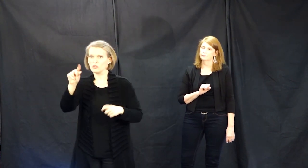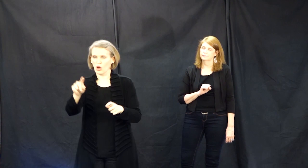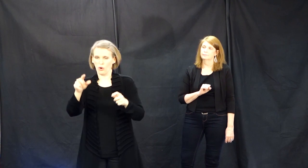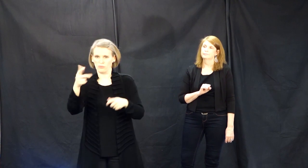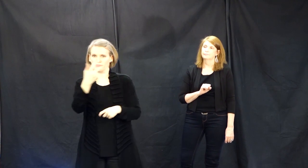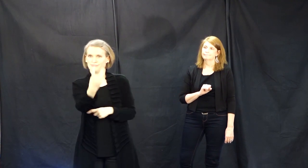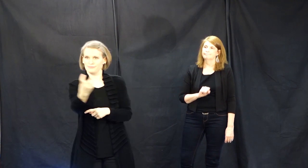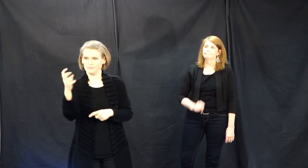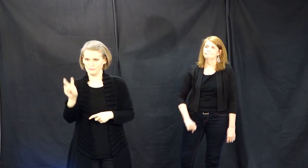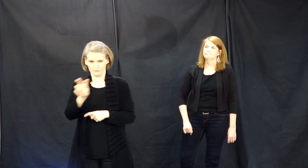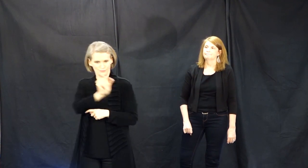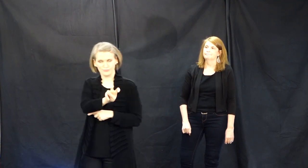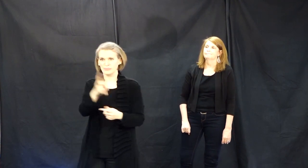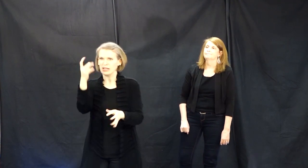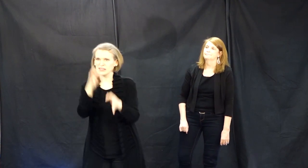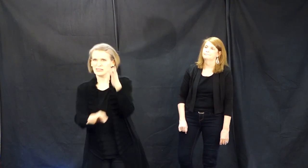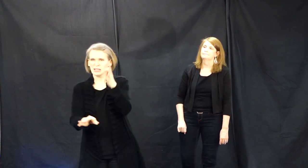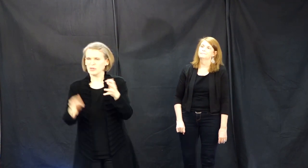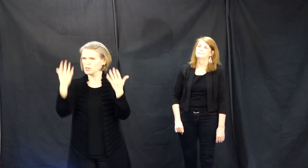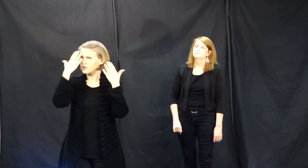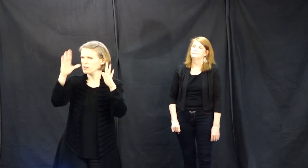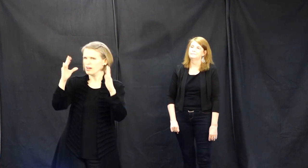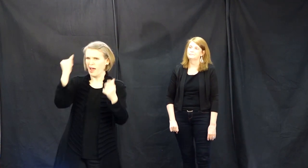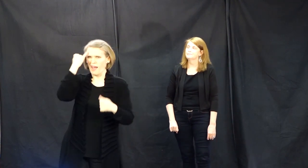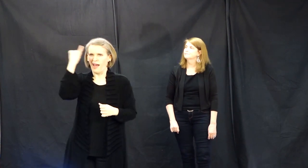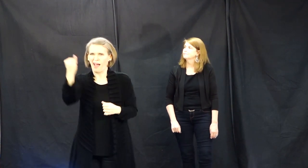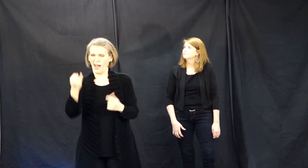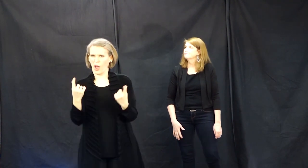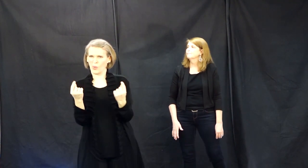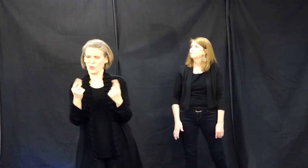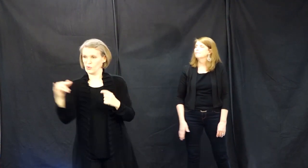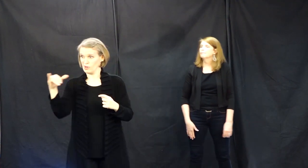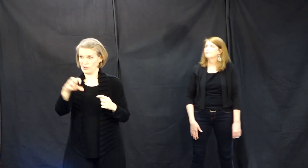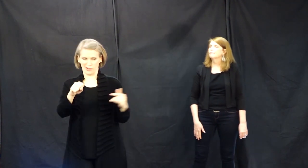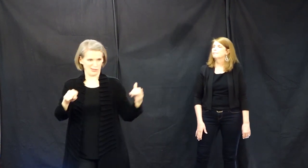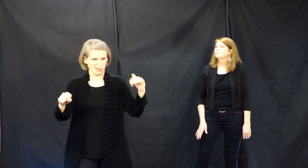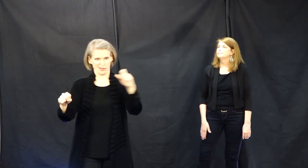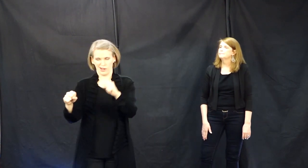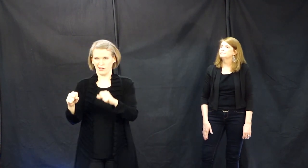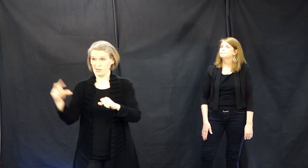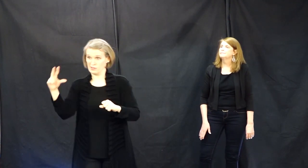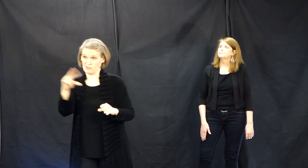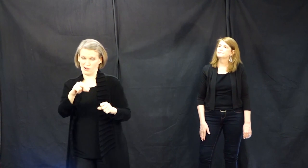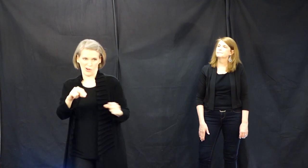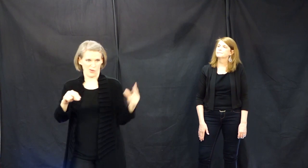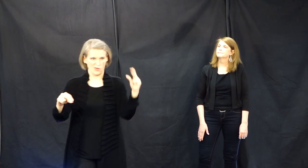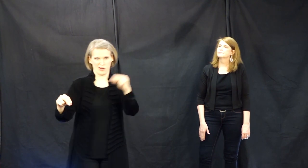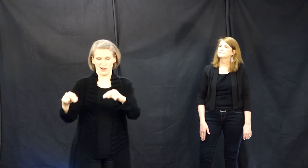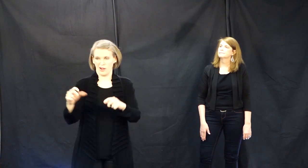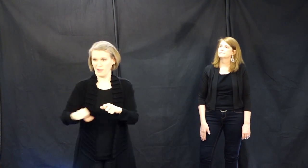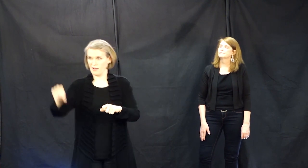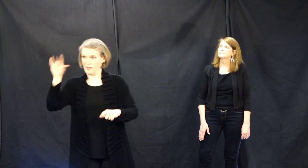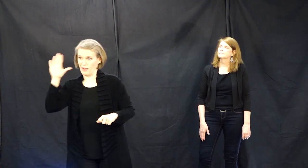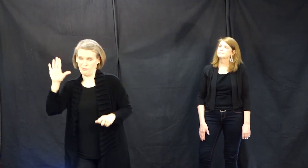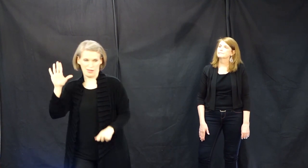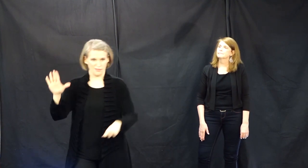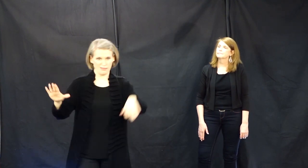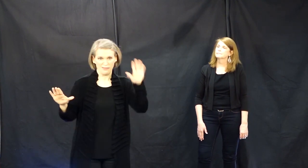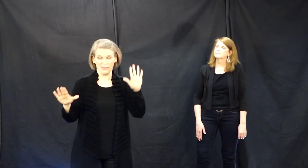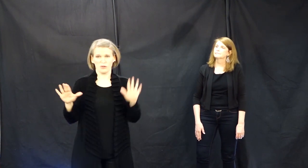room where it happened. No one really knows how the parties get to yes. The pieces that are sacrificed in every game of chess. We just assume that